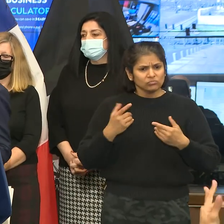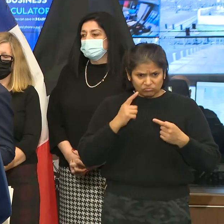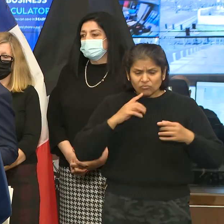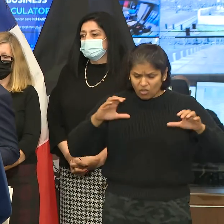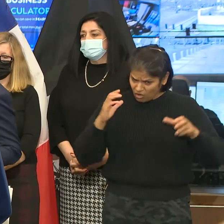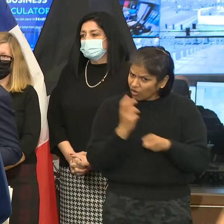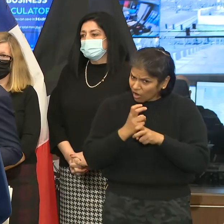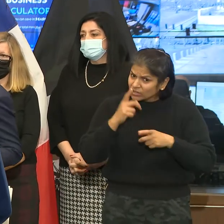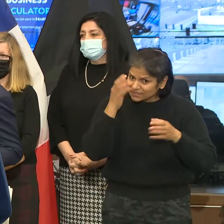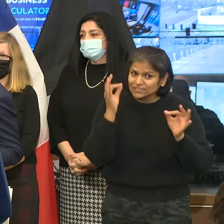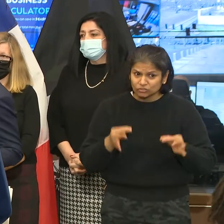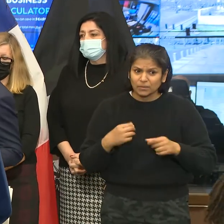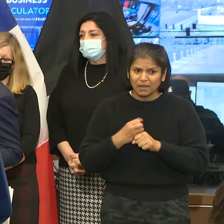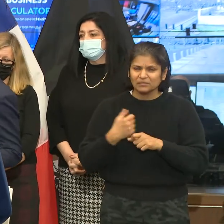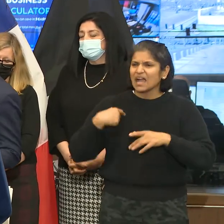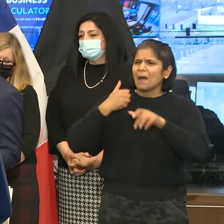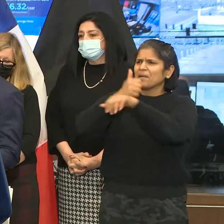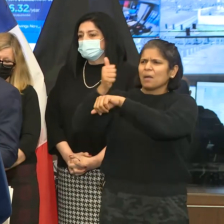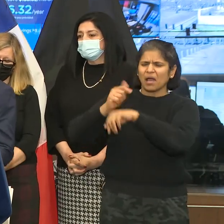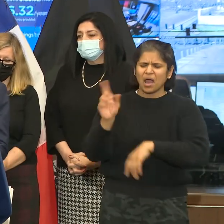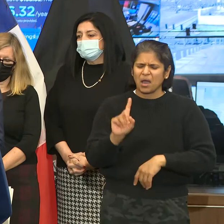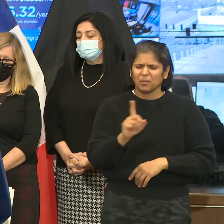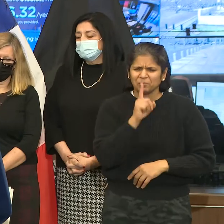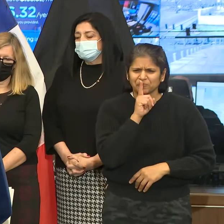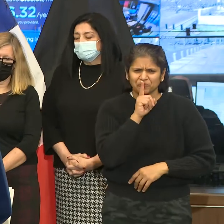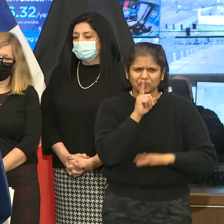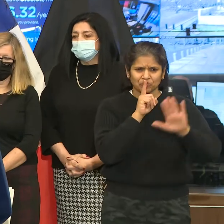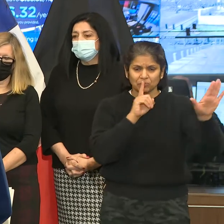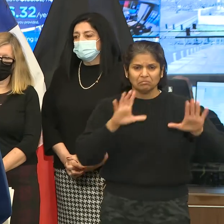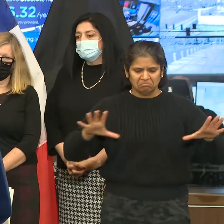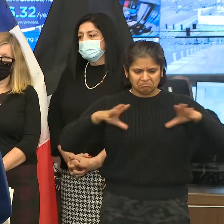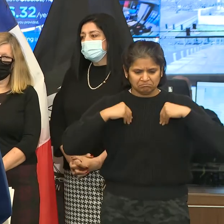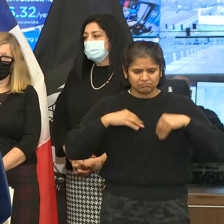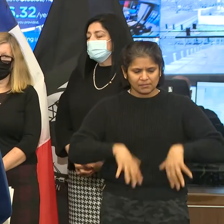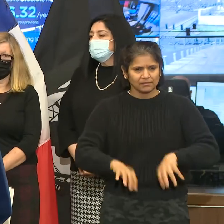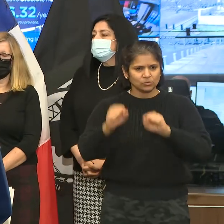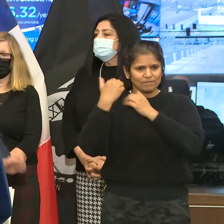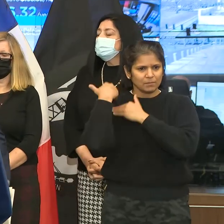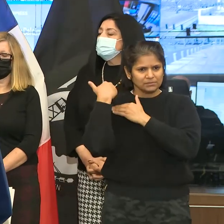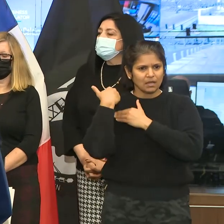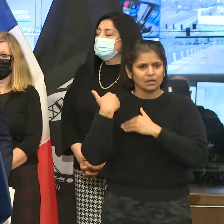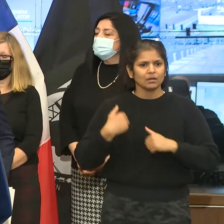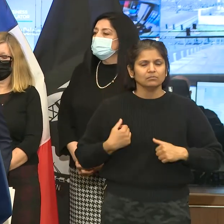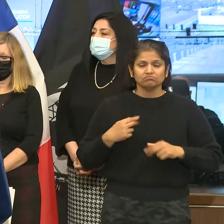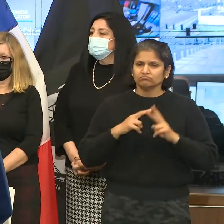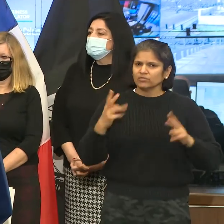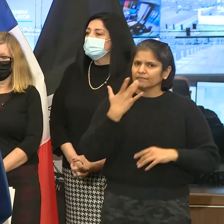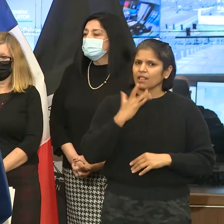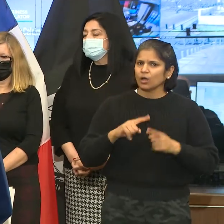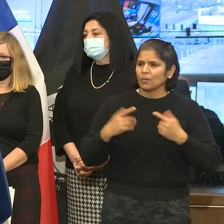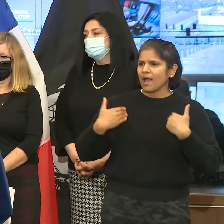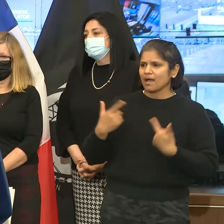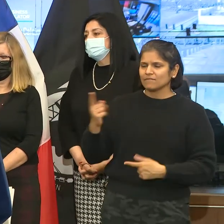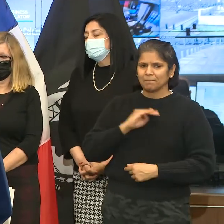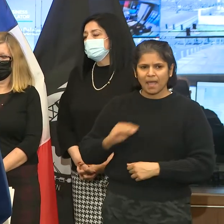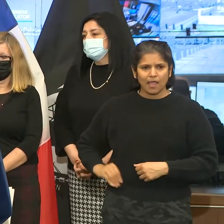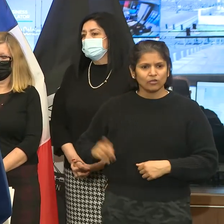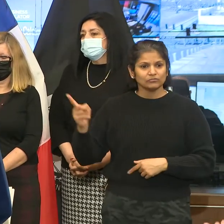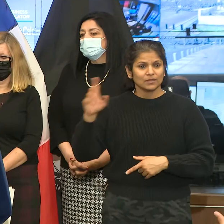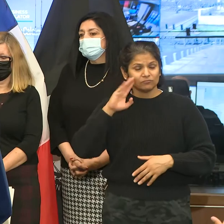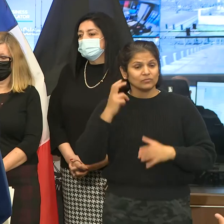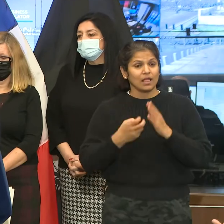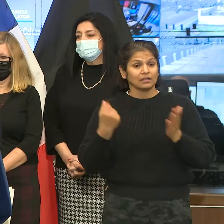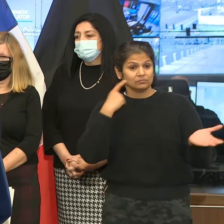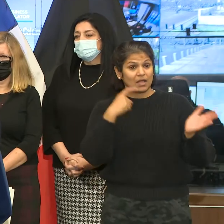lost on me how lucky this city is to have you out of town. So thank you. I also want to take a moment to recognize my